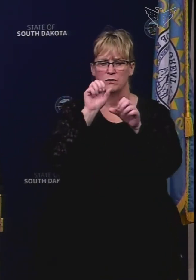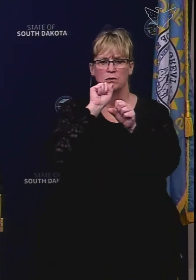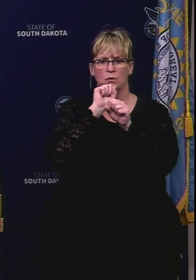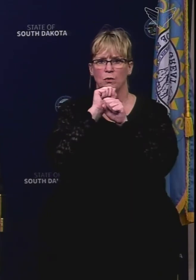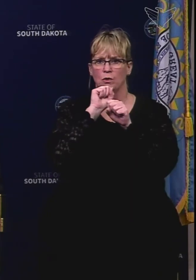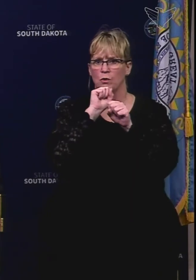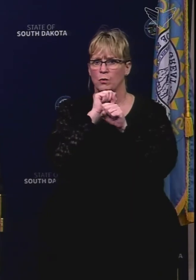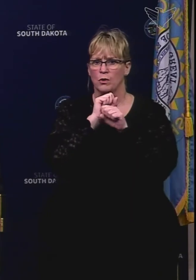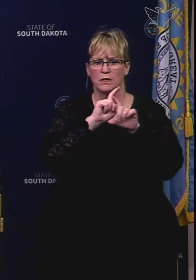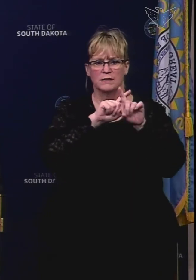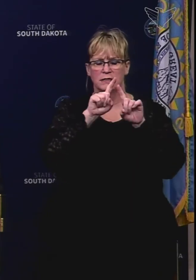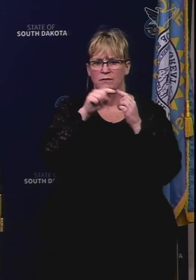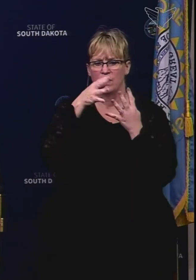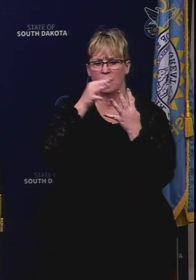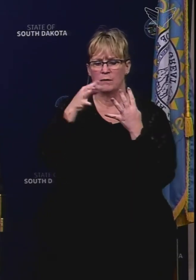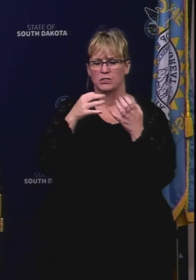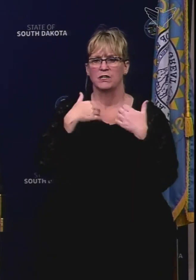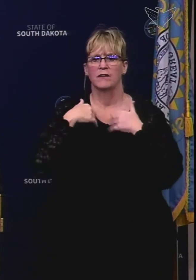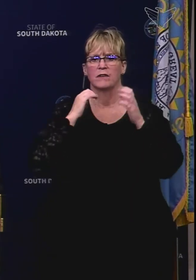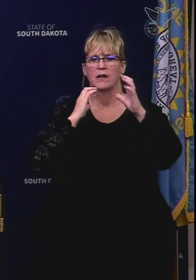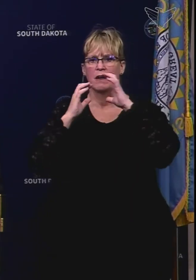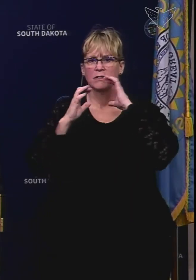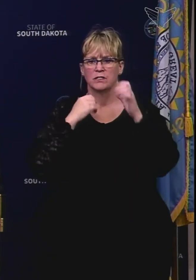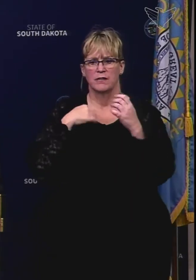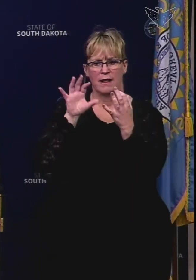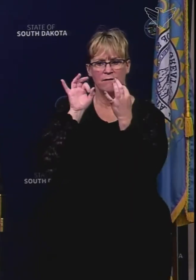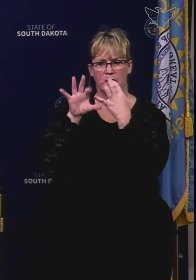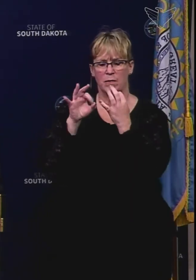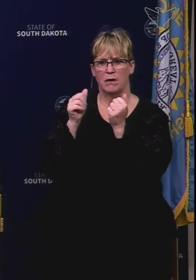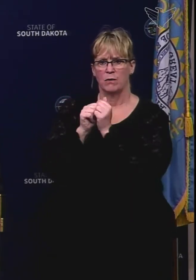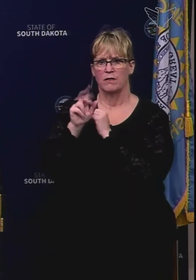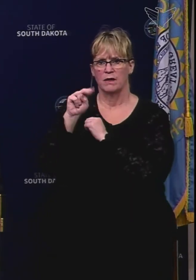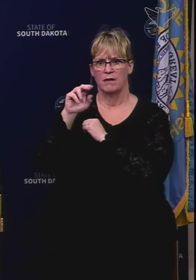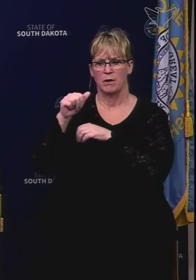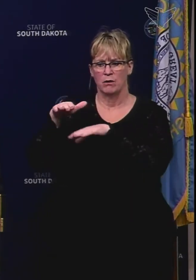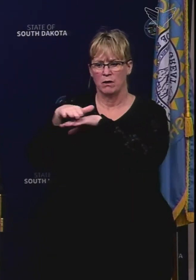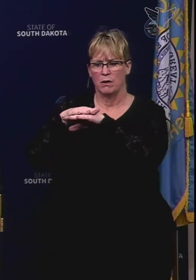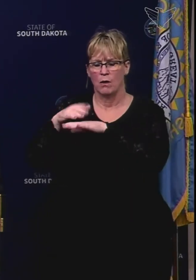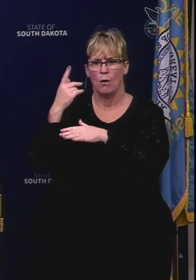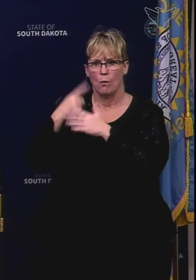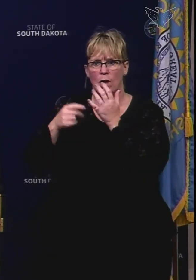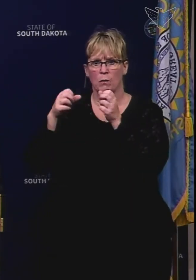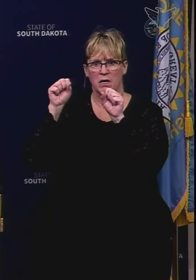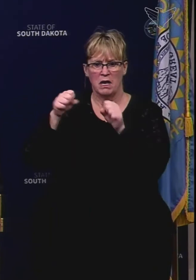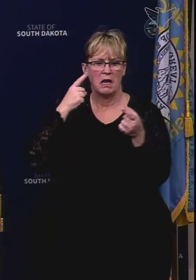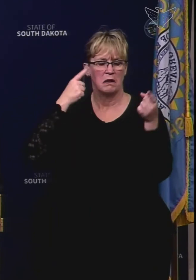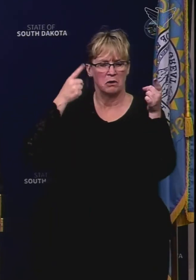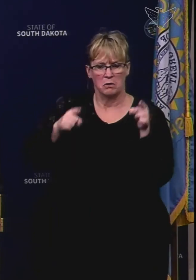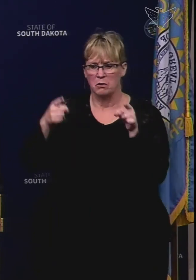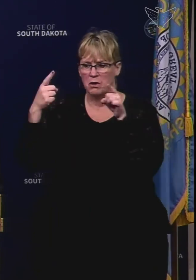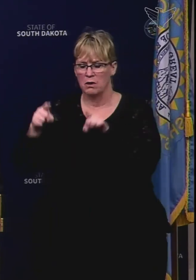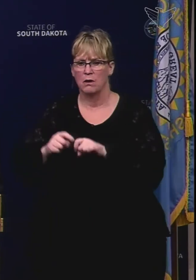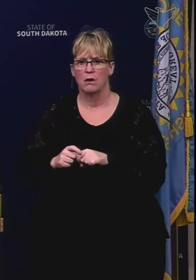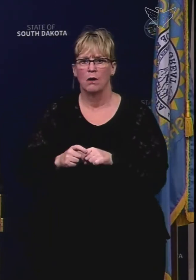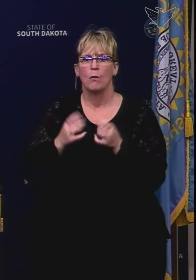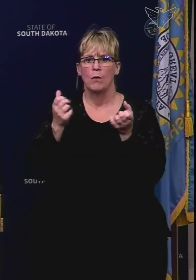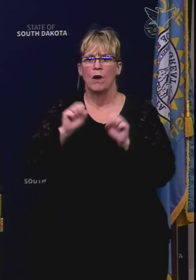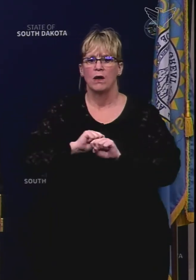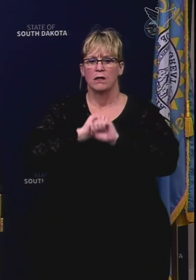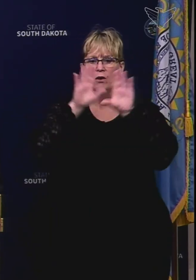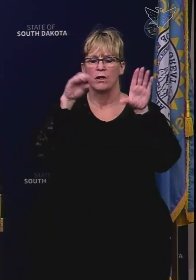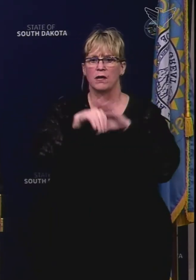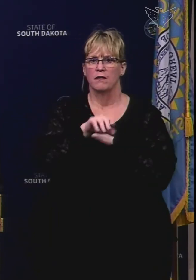work avenues of having conversations and feedback with the tribes on what would be workable, and we're looking for clarity in the